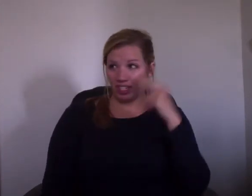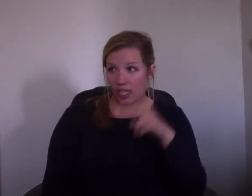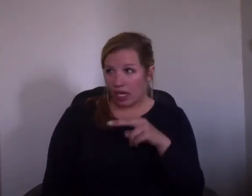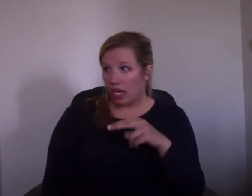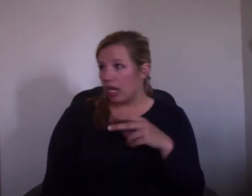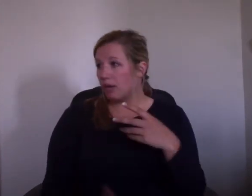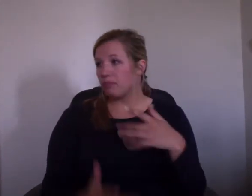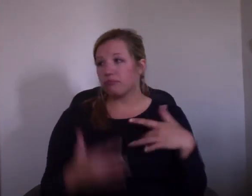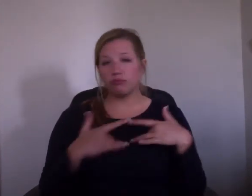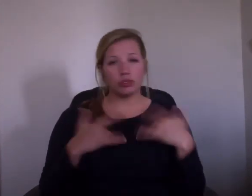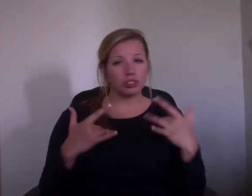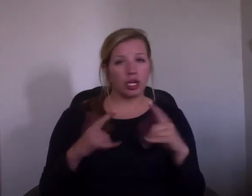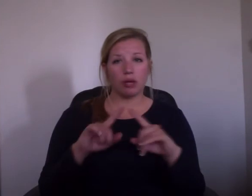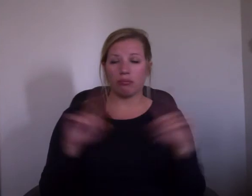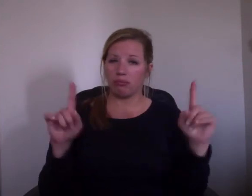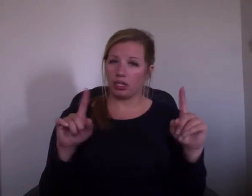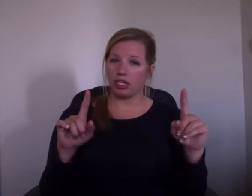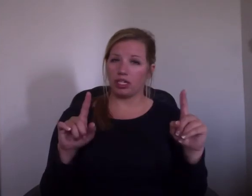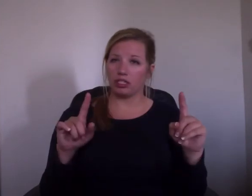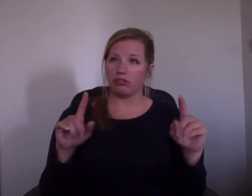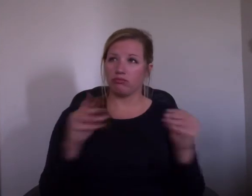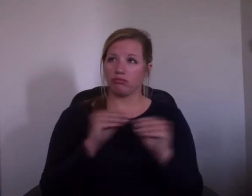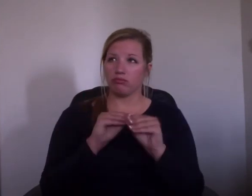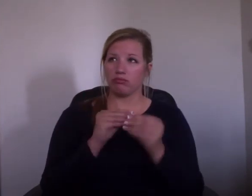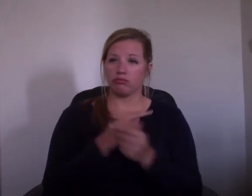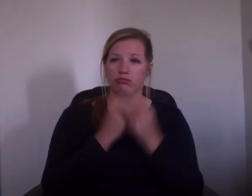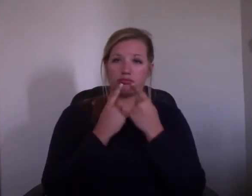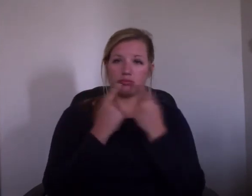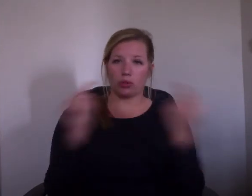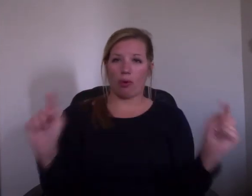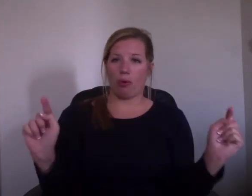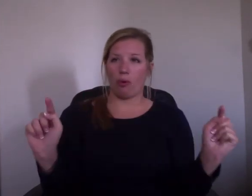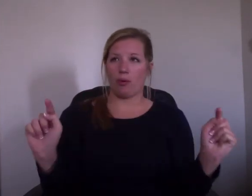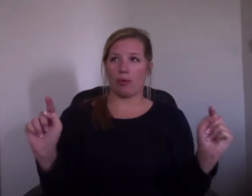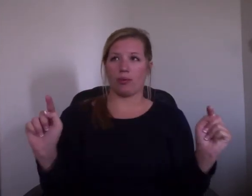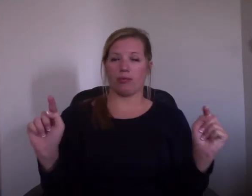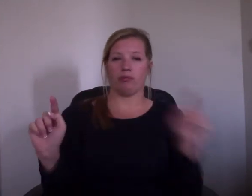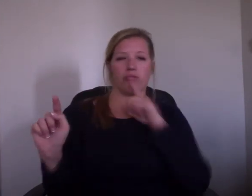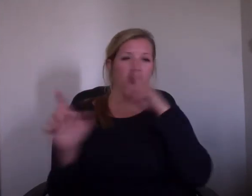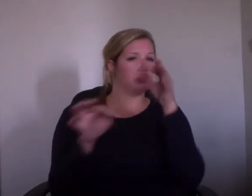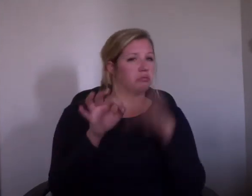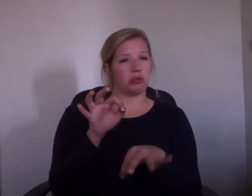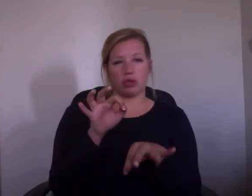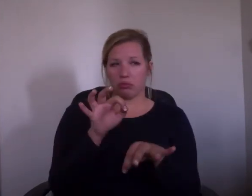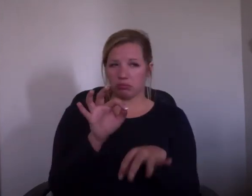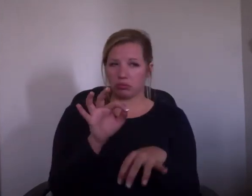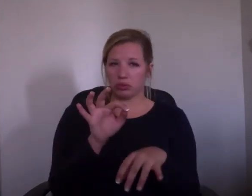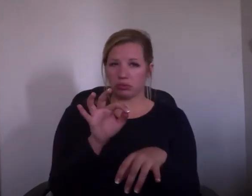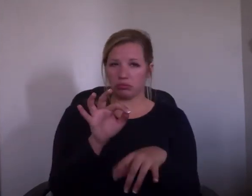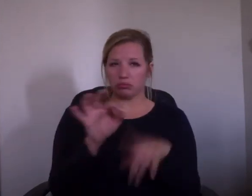very plainly by the Department of Defense and by the President that the U.S. was winning the